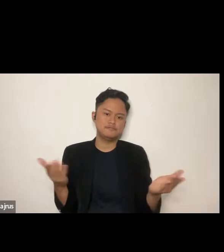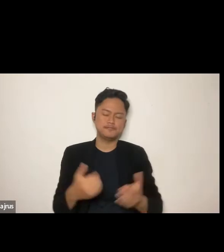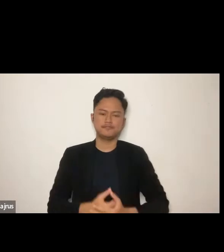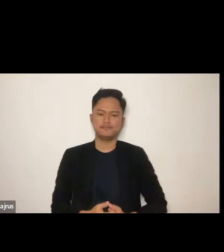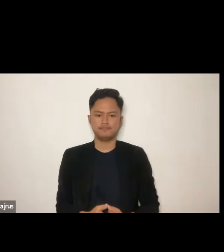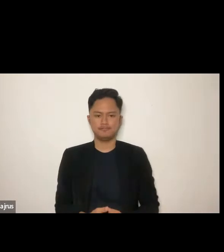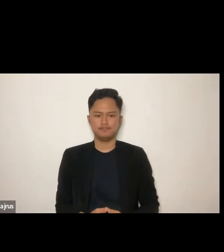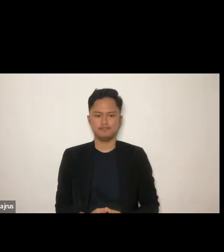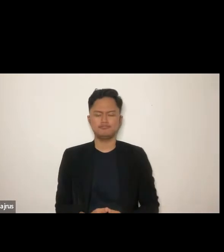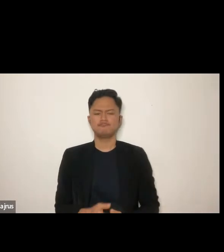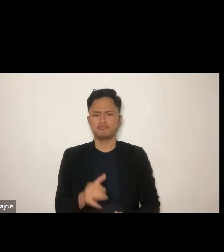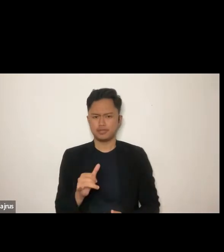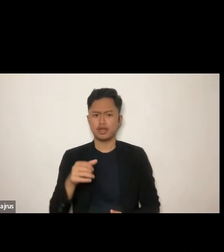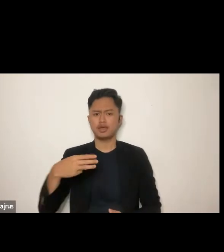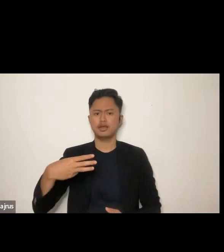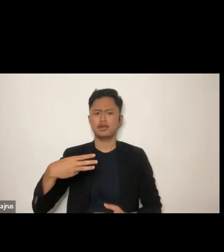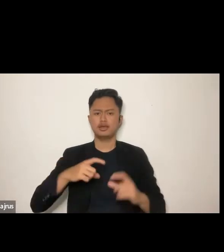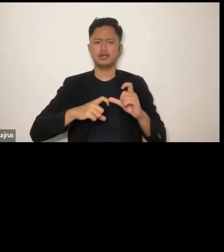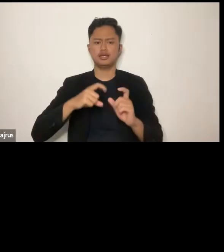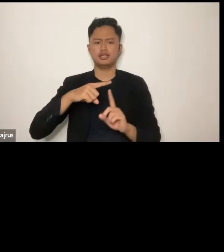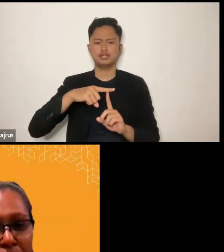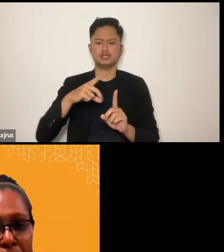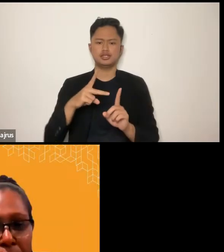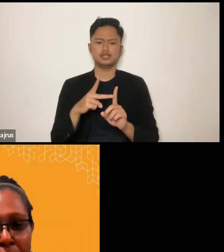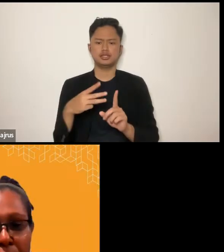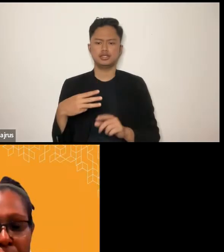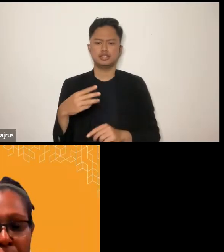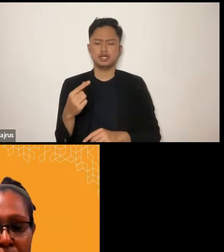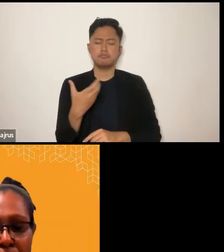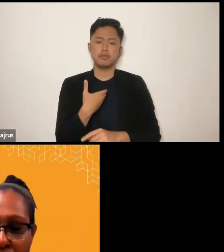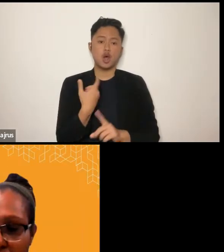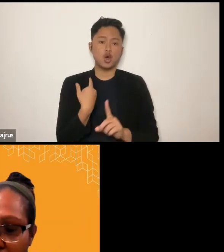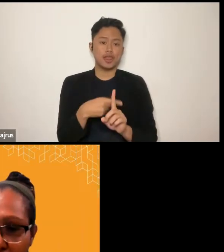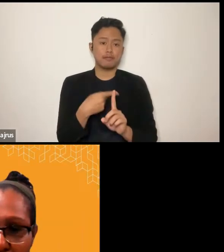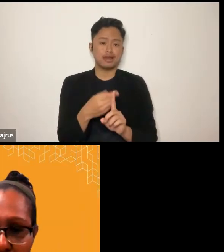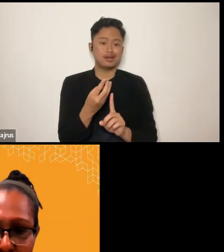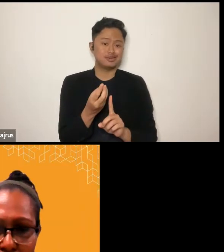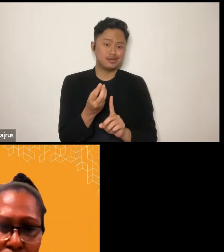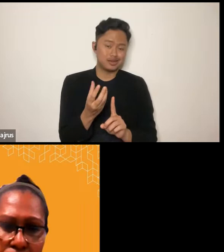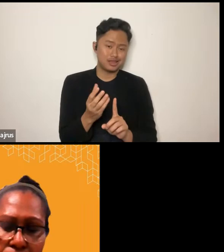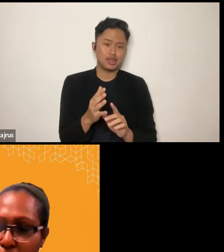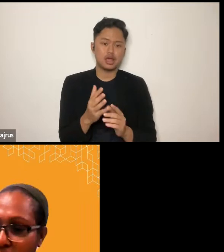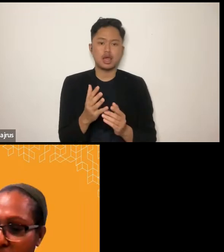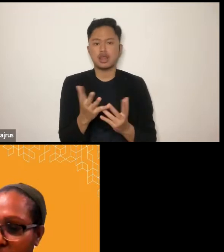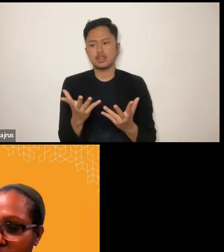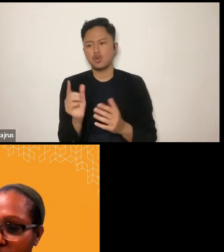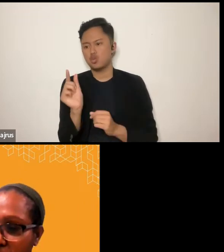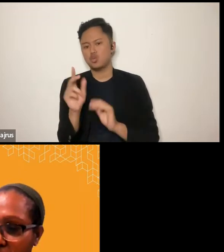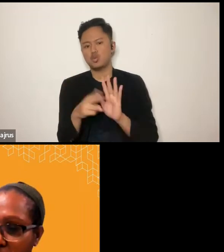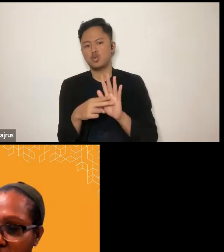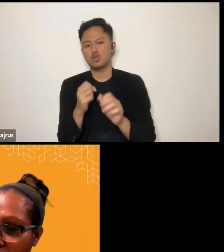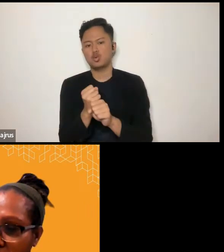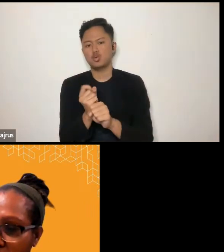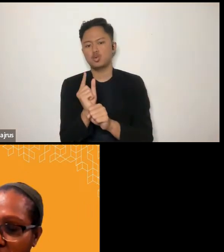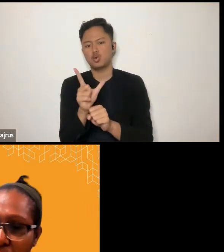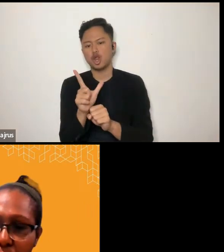Yeah, Kak Esther, would you add a bit, or maybe followed by Mas Unggul, please?